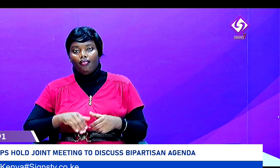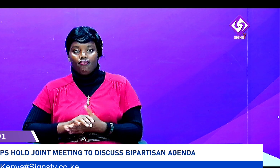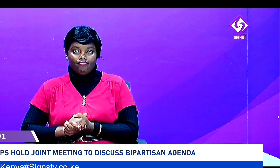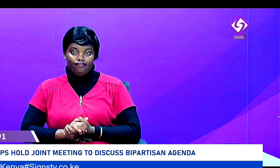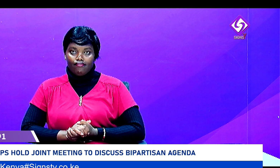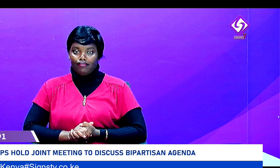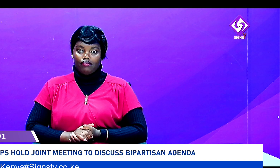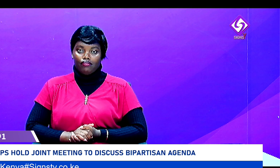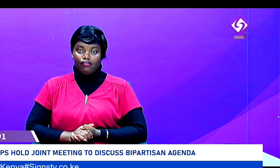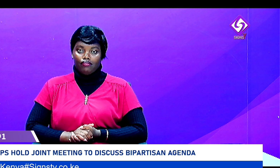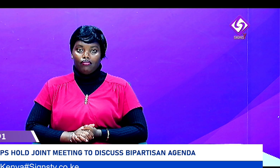closure.